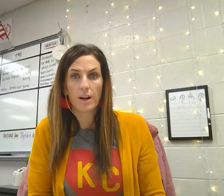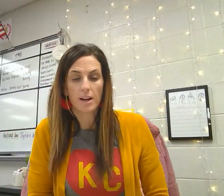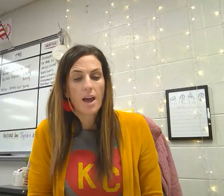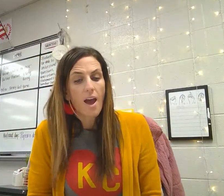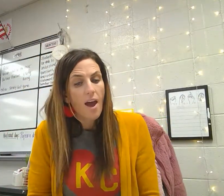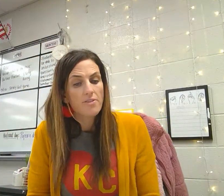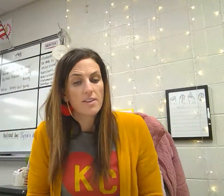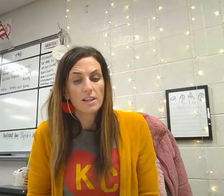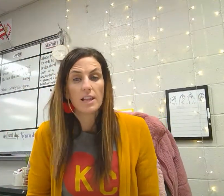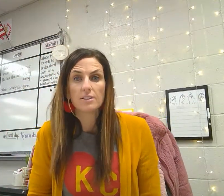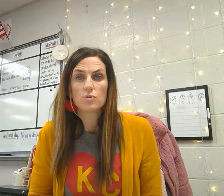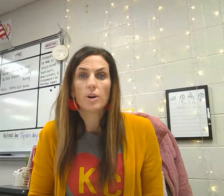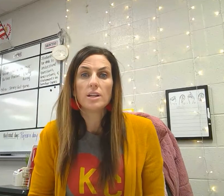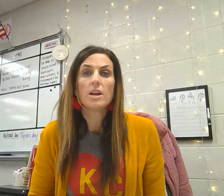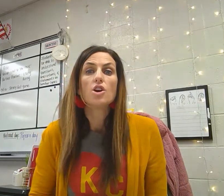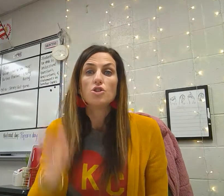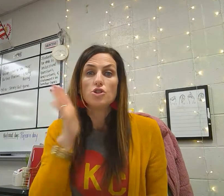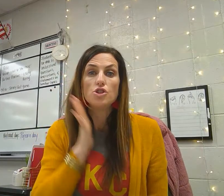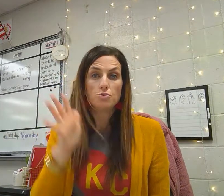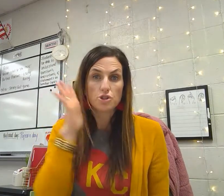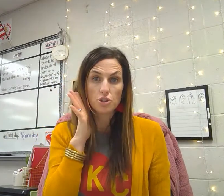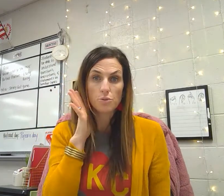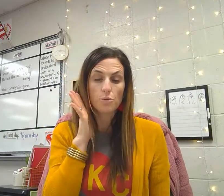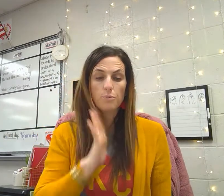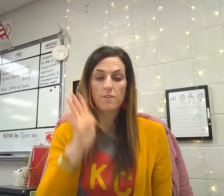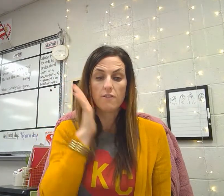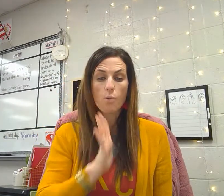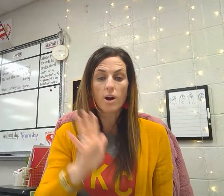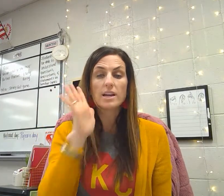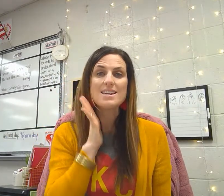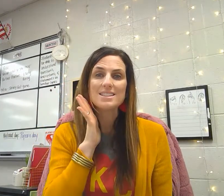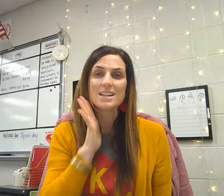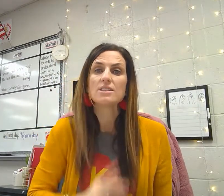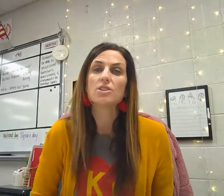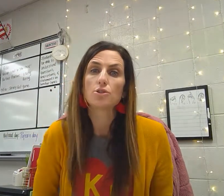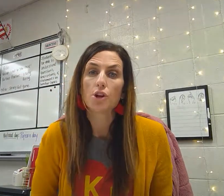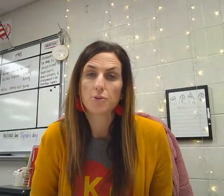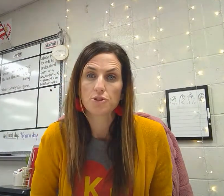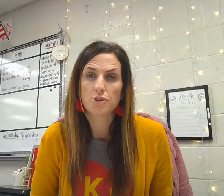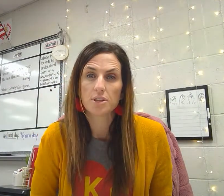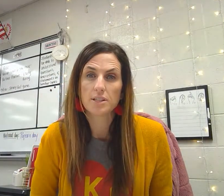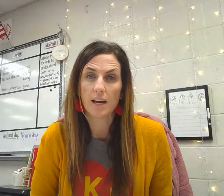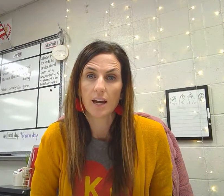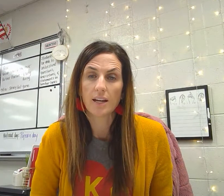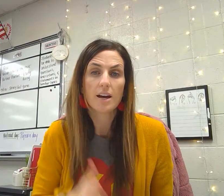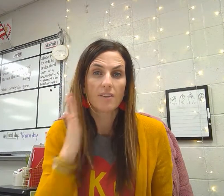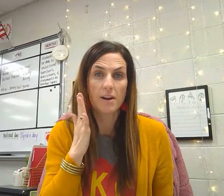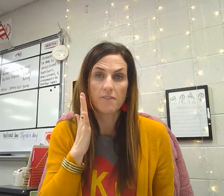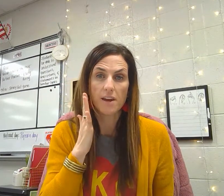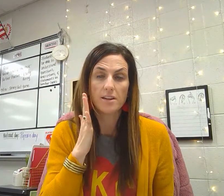Okay. And then the last one, used to or before, it stays a little closer to the side of my face